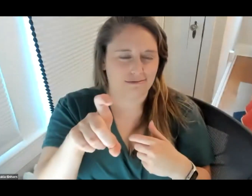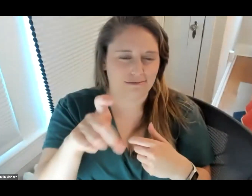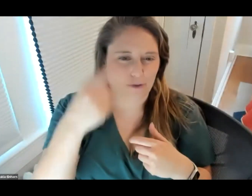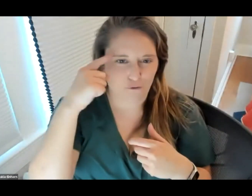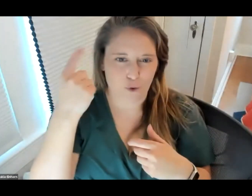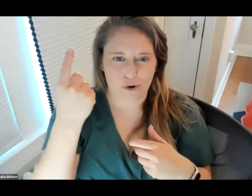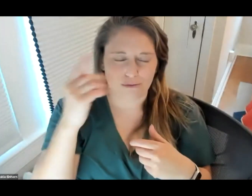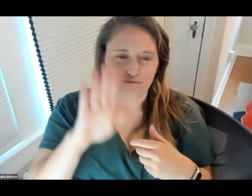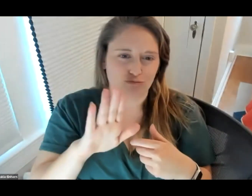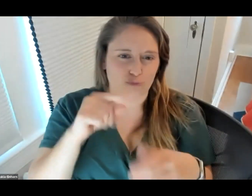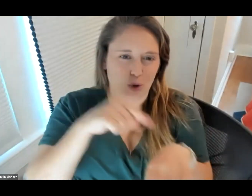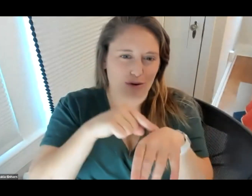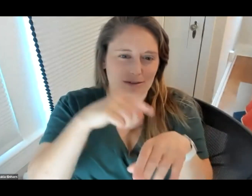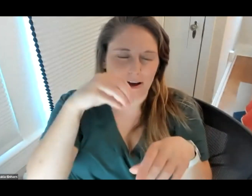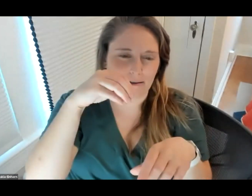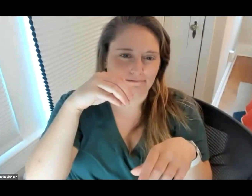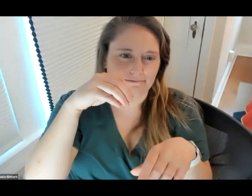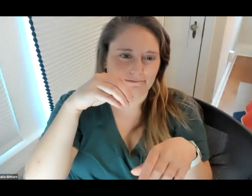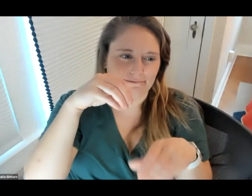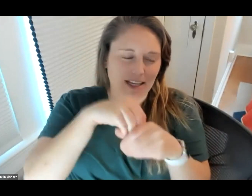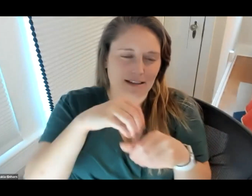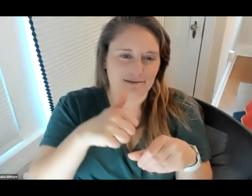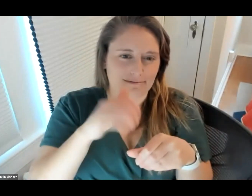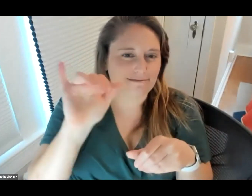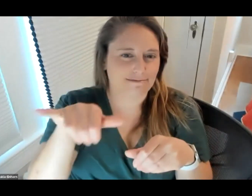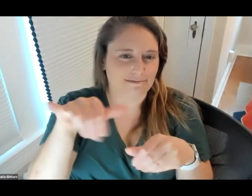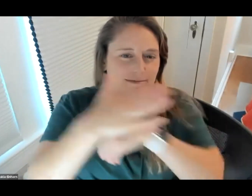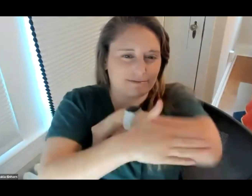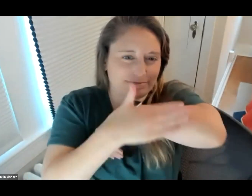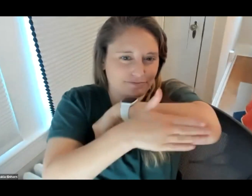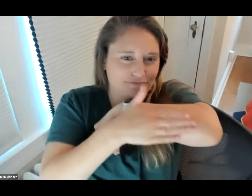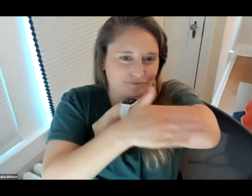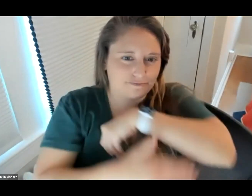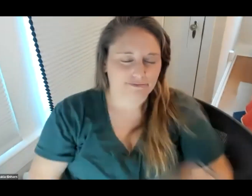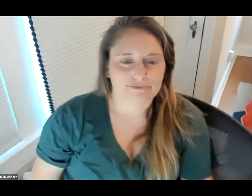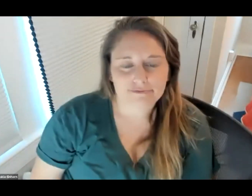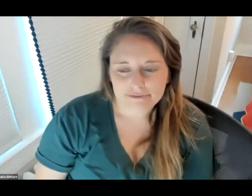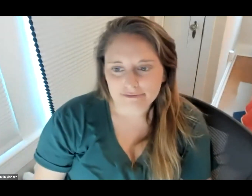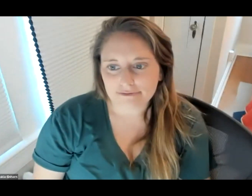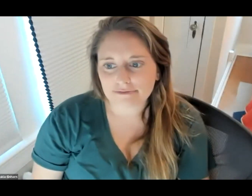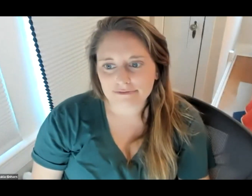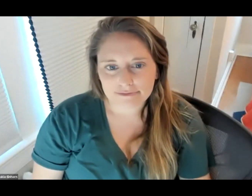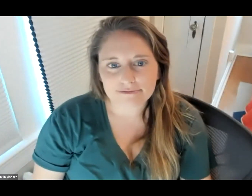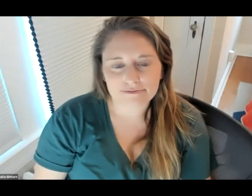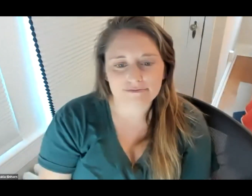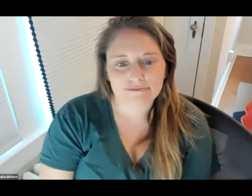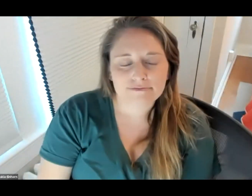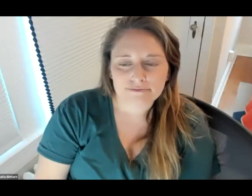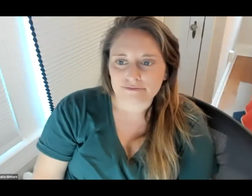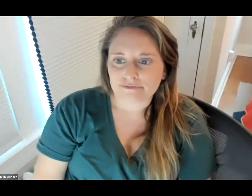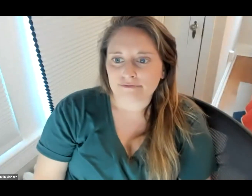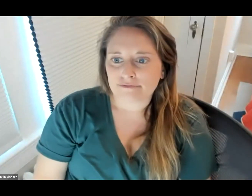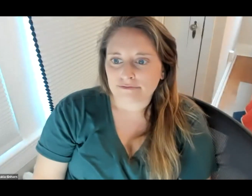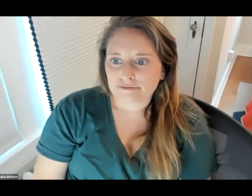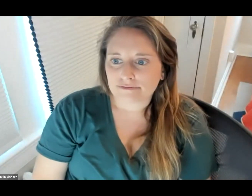But they should cover all of your expenses and for the full time that you are in that